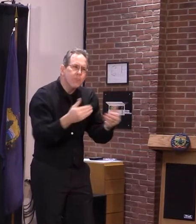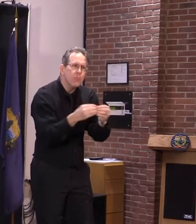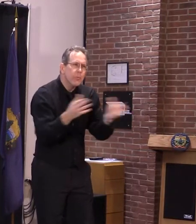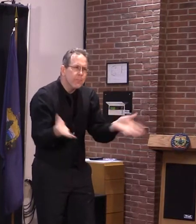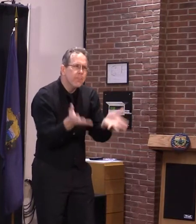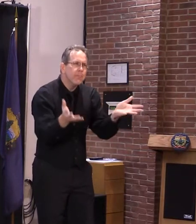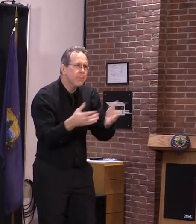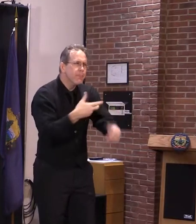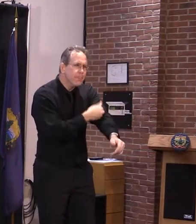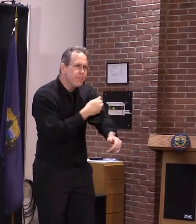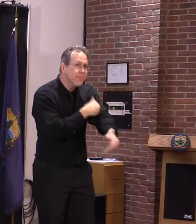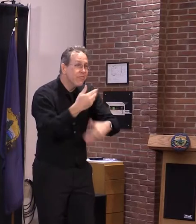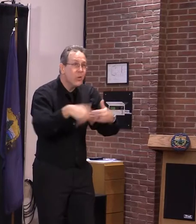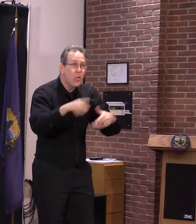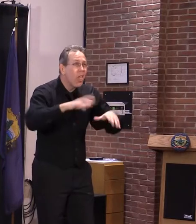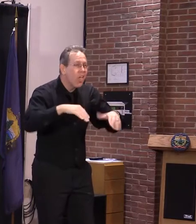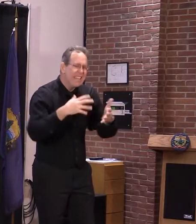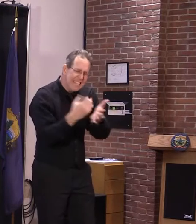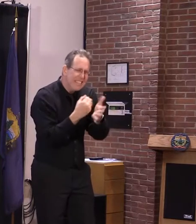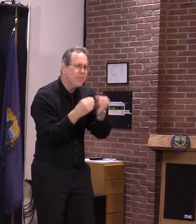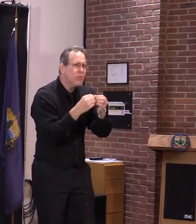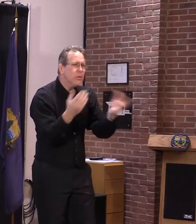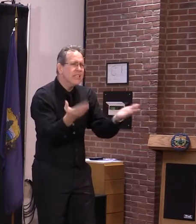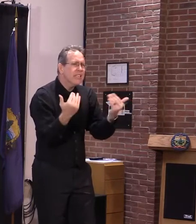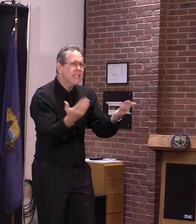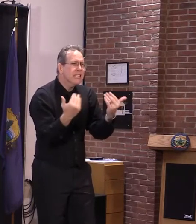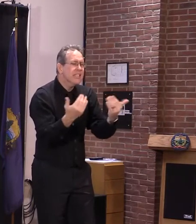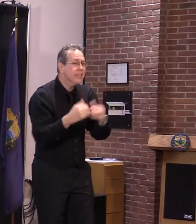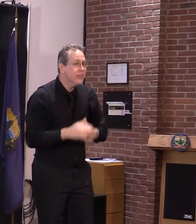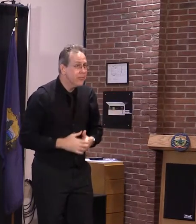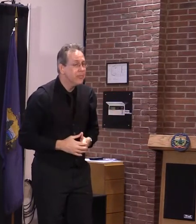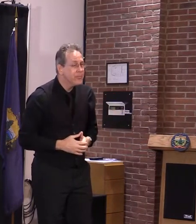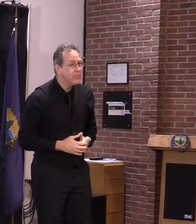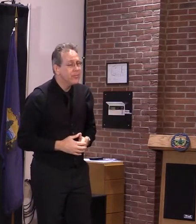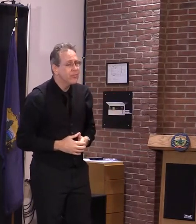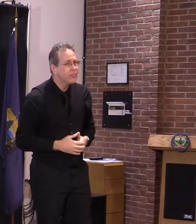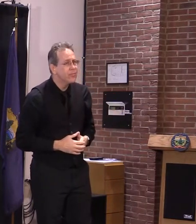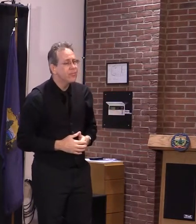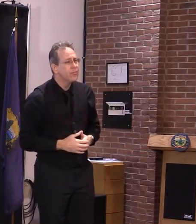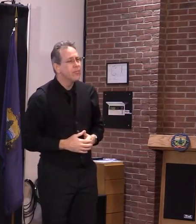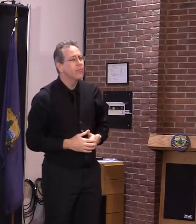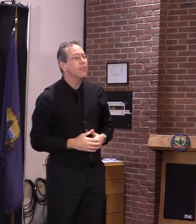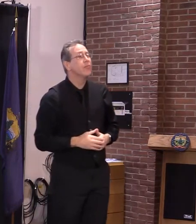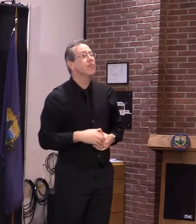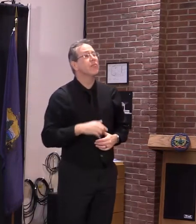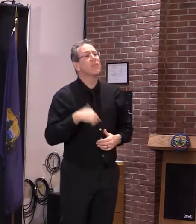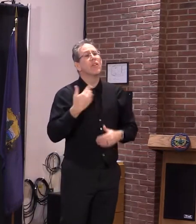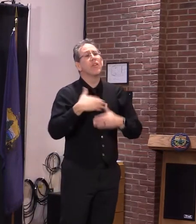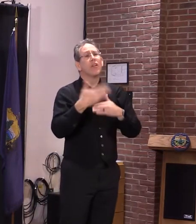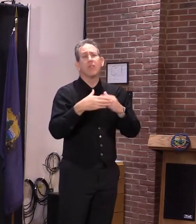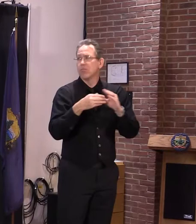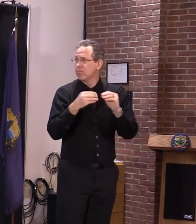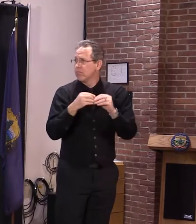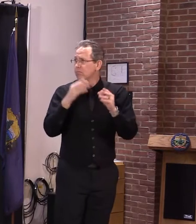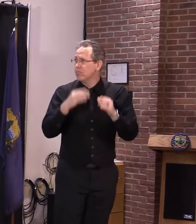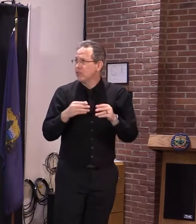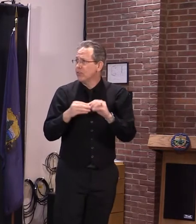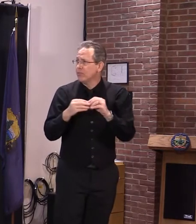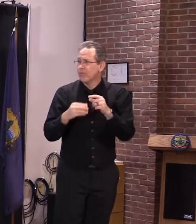certainly make sure you do that at your earliest convenience. And with that, I'll now turn it over to Secretary